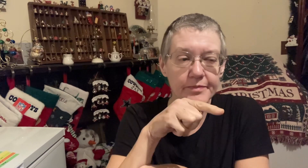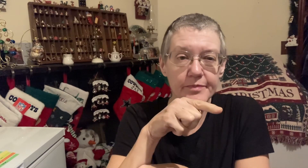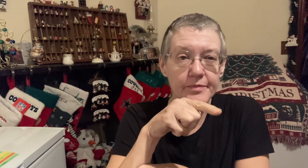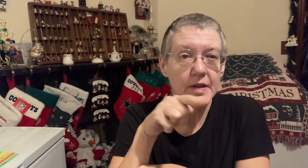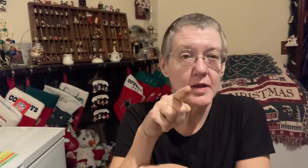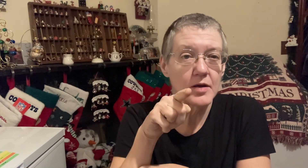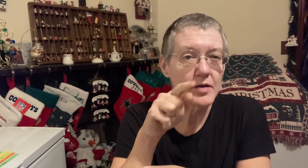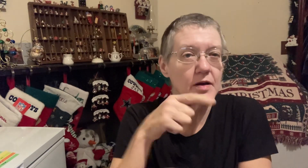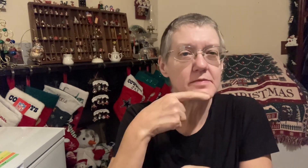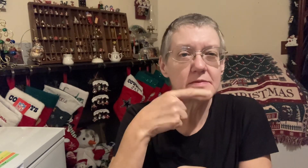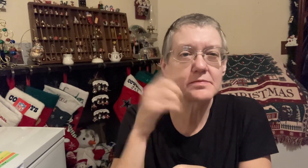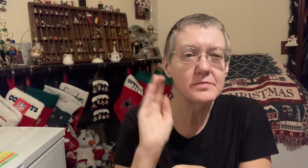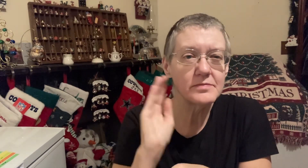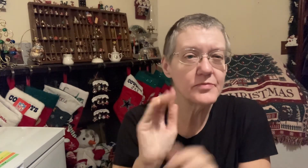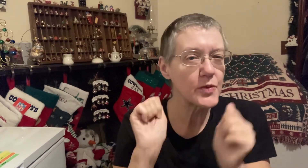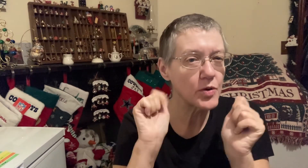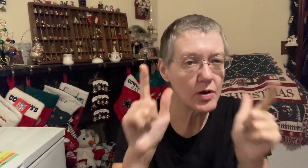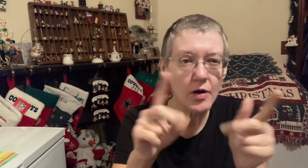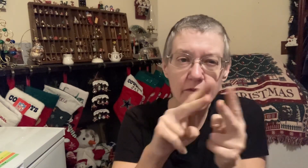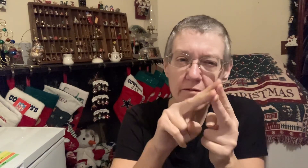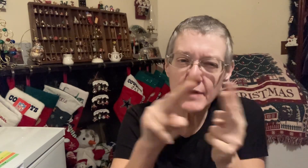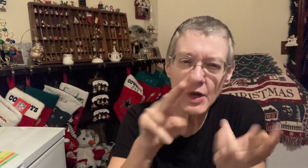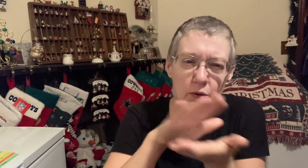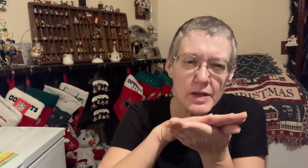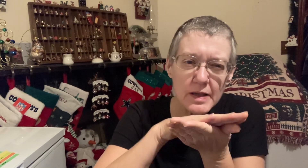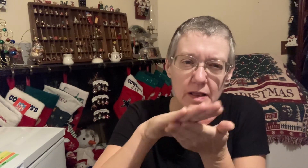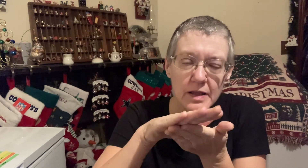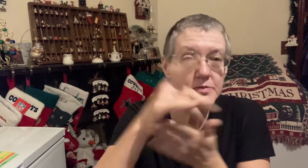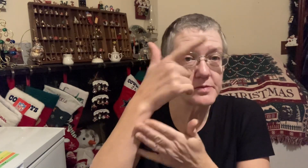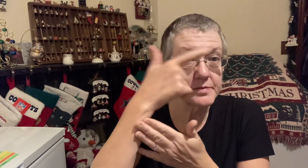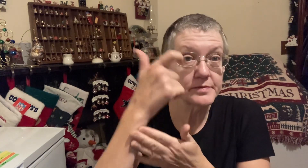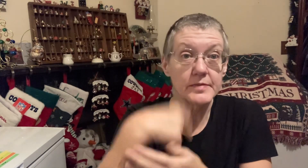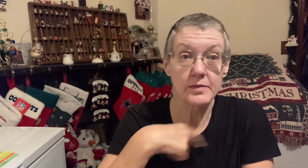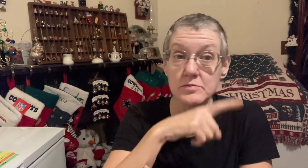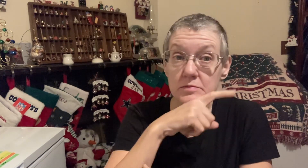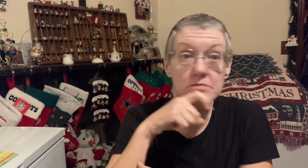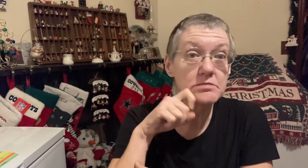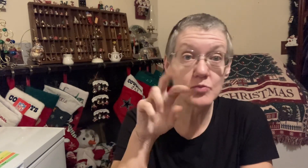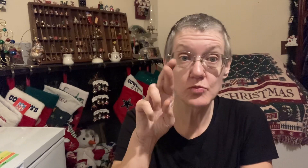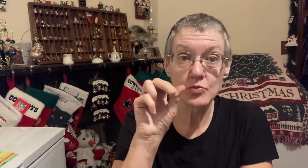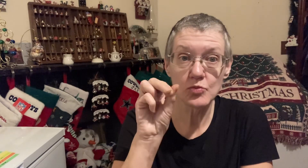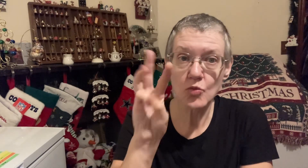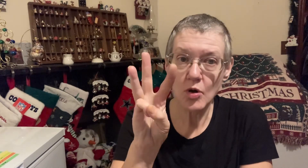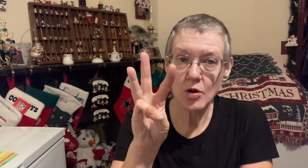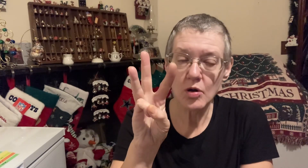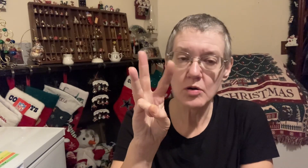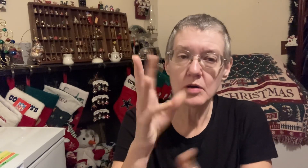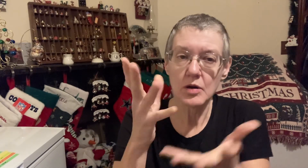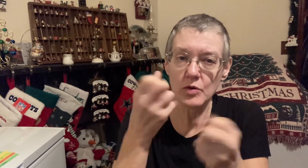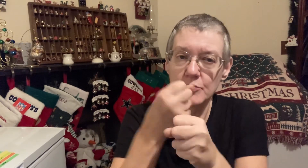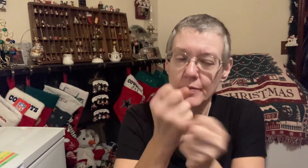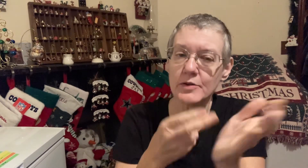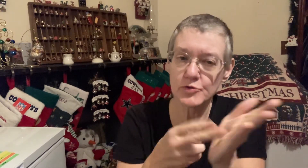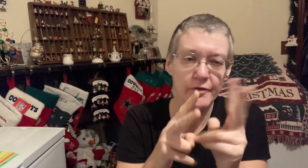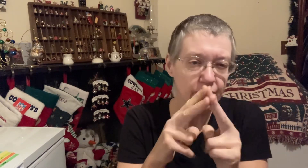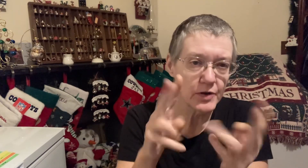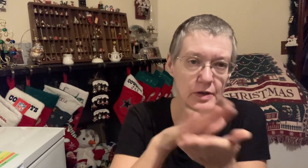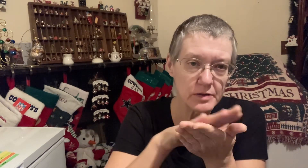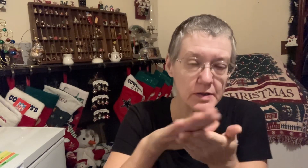I'm drying the stems too. Like I said before, they were very clean. But because I'm drying them and keeping